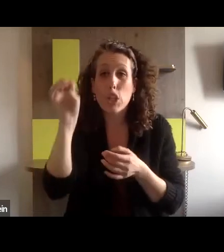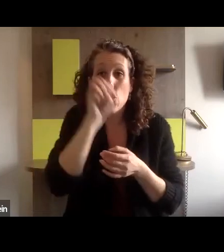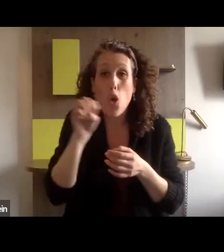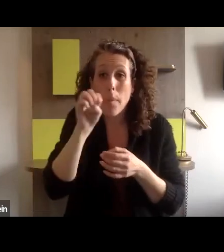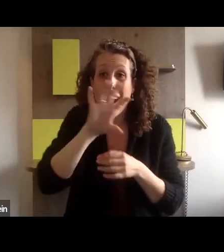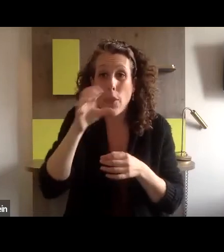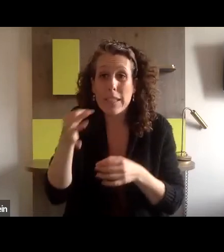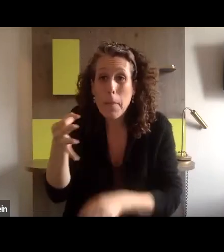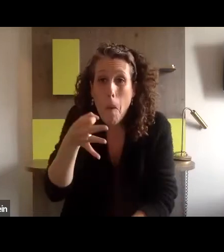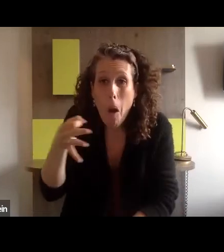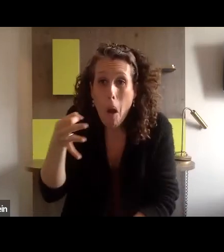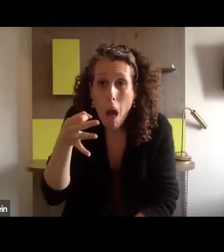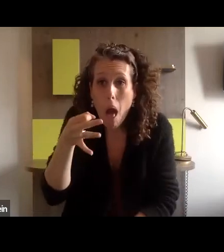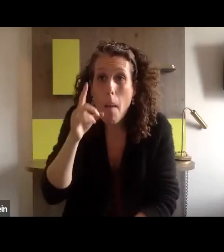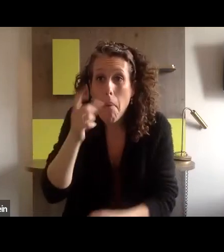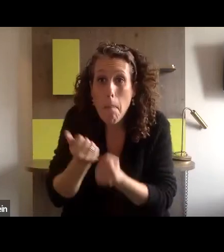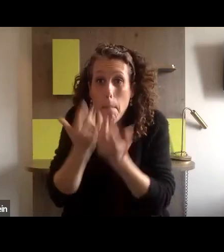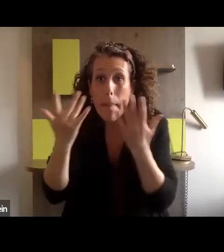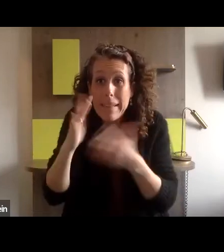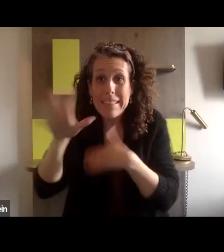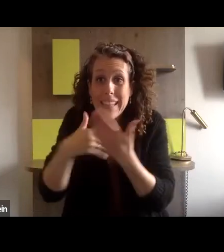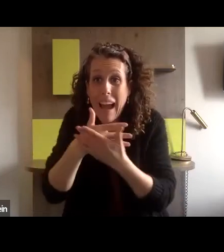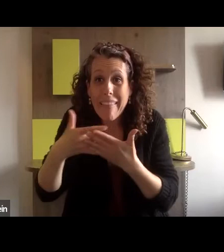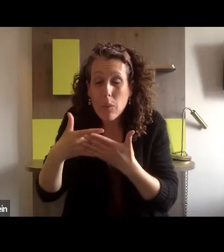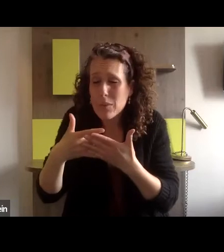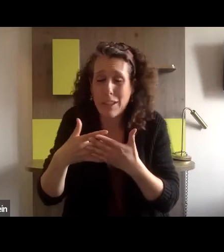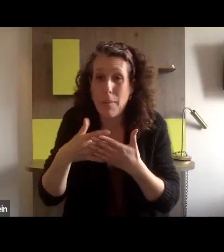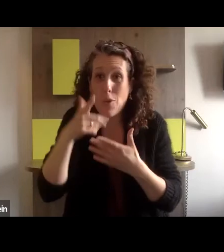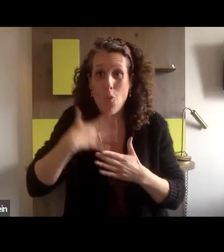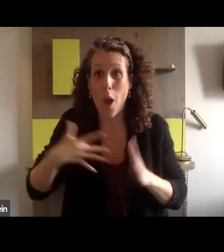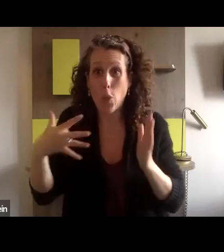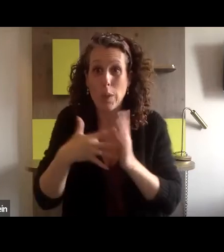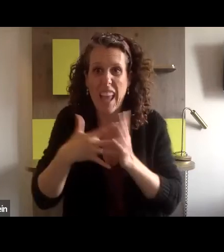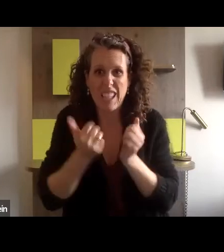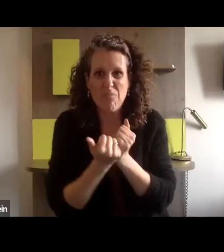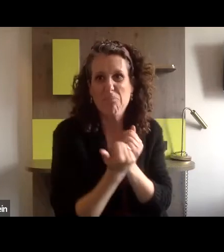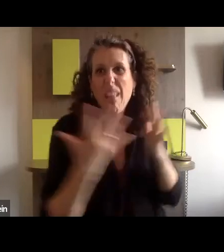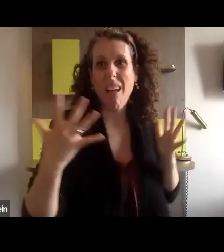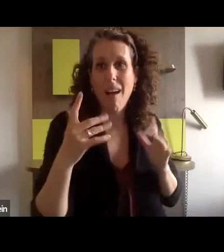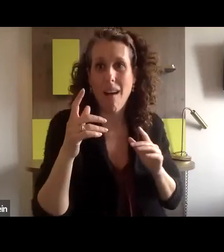more than one sign language, you don't have sample sizes like for